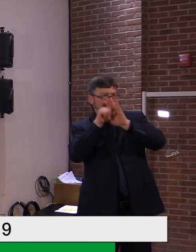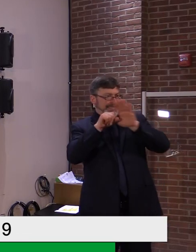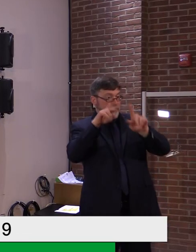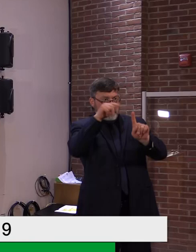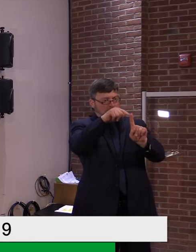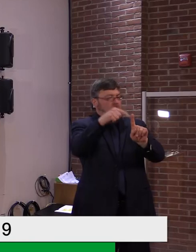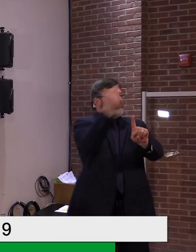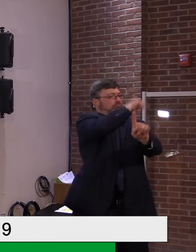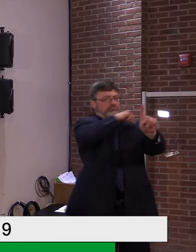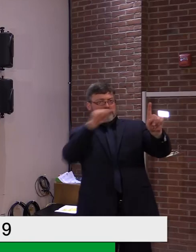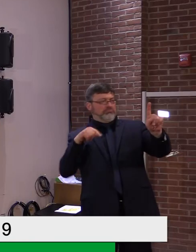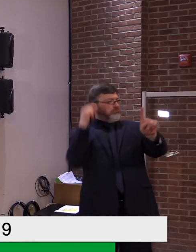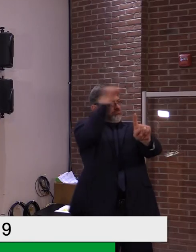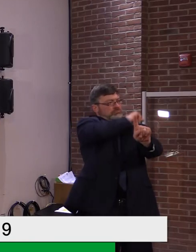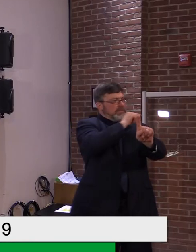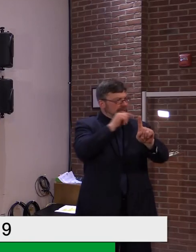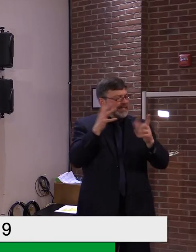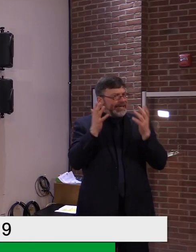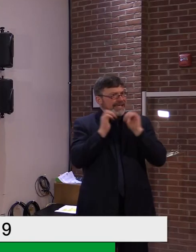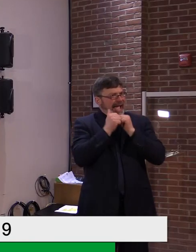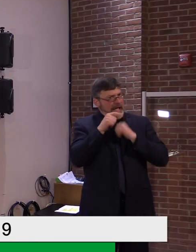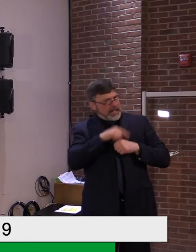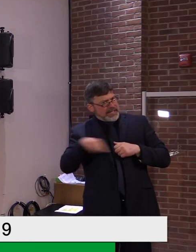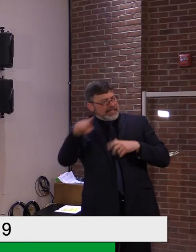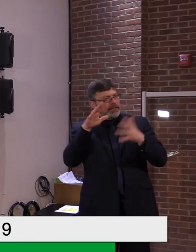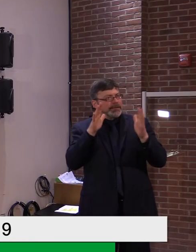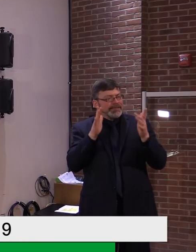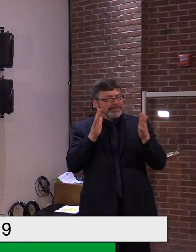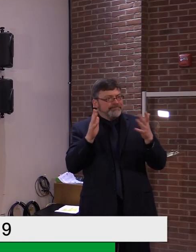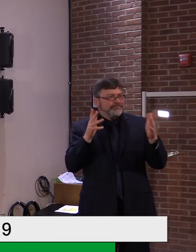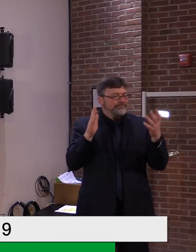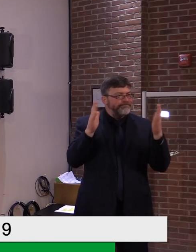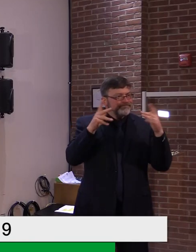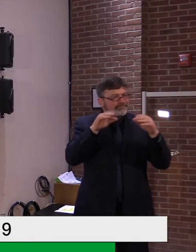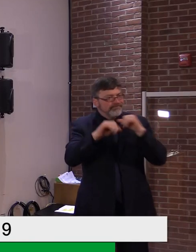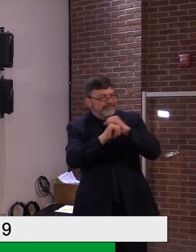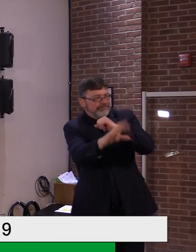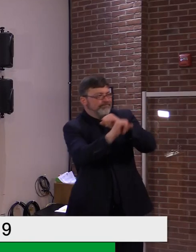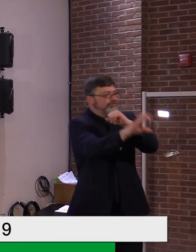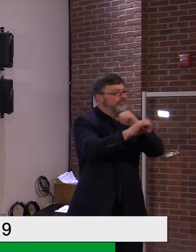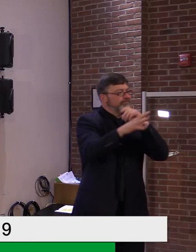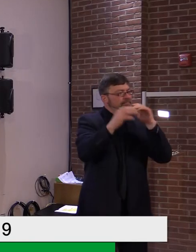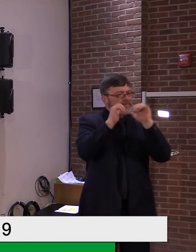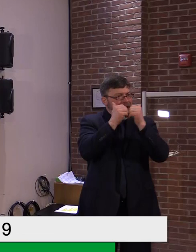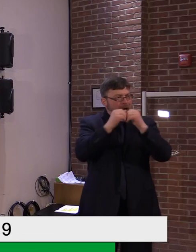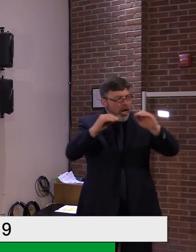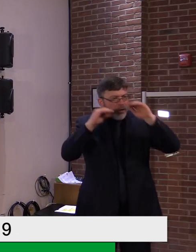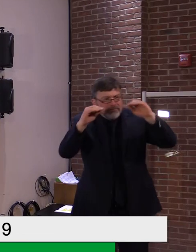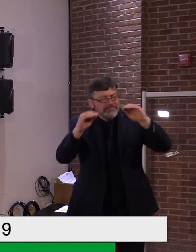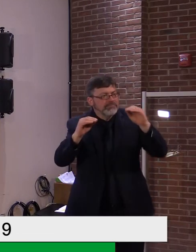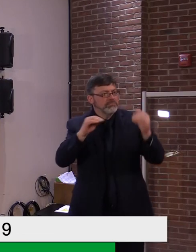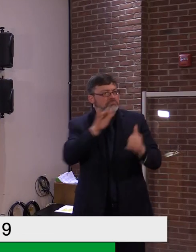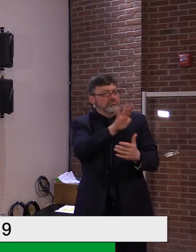people who have heard that it's just not as dangerous for them to have COVID? What works in getting them to get the vaccine? What kind of